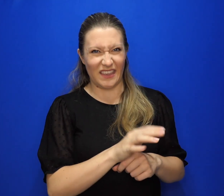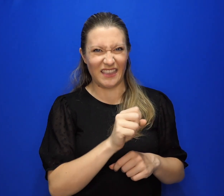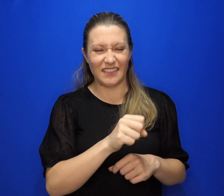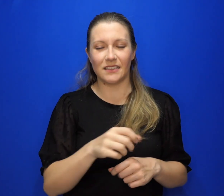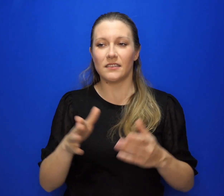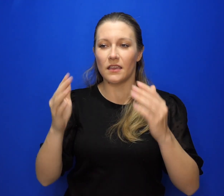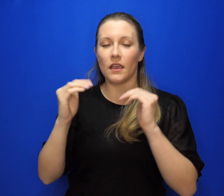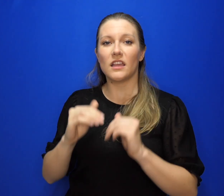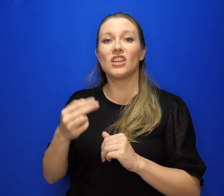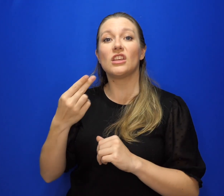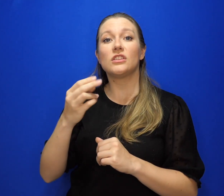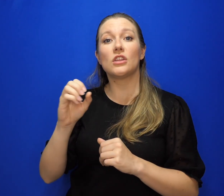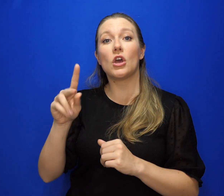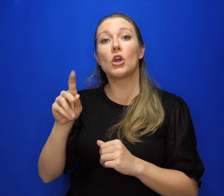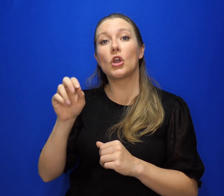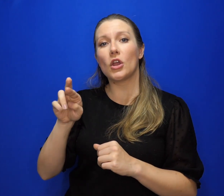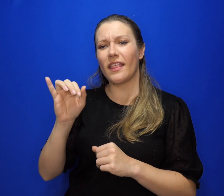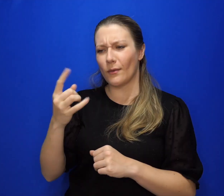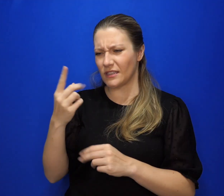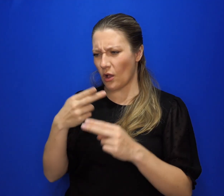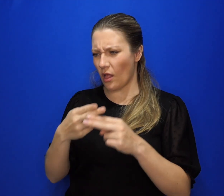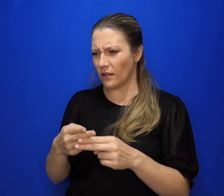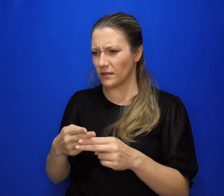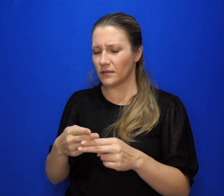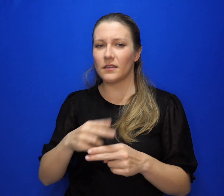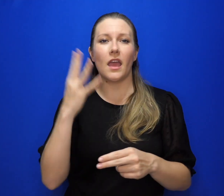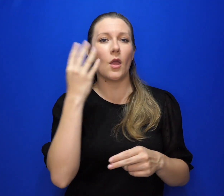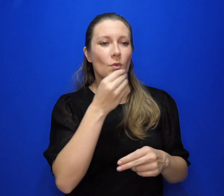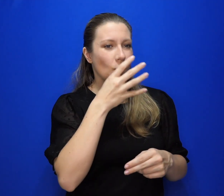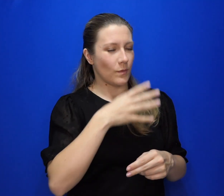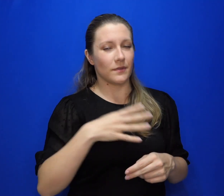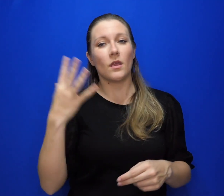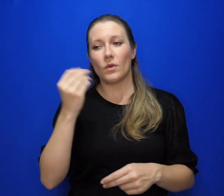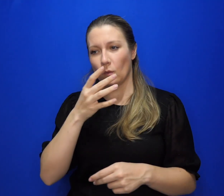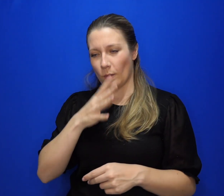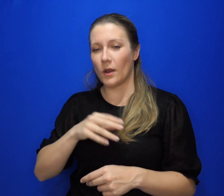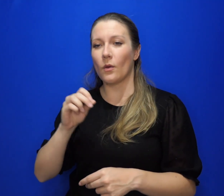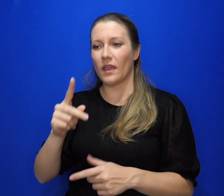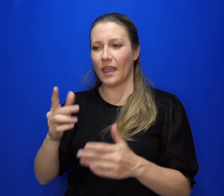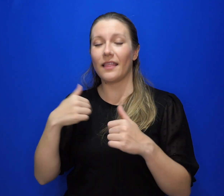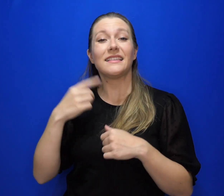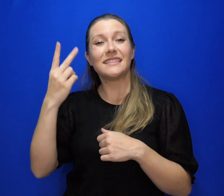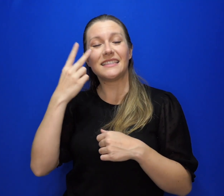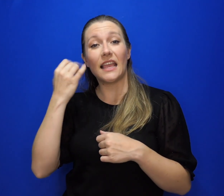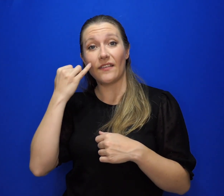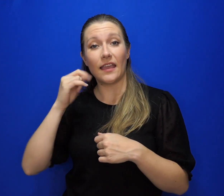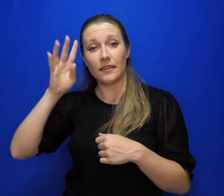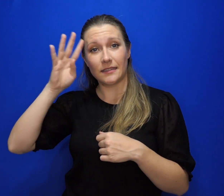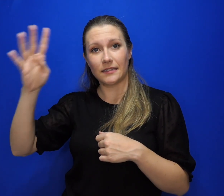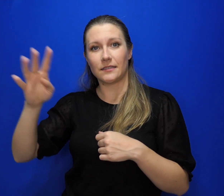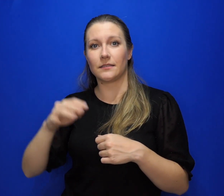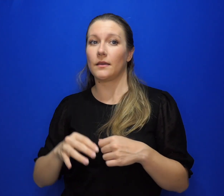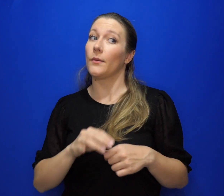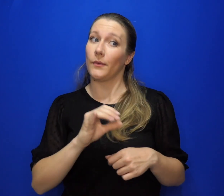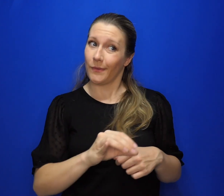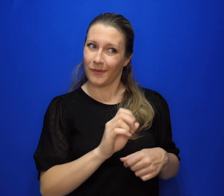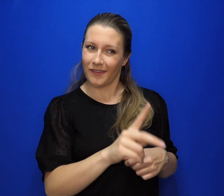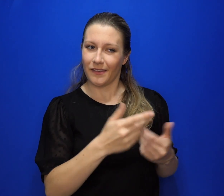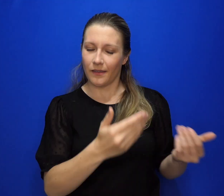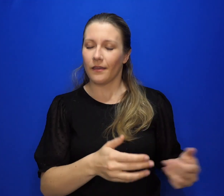one's called Pretty Woman. Okay. Let's see if I can come up with them. There's that one where helps the lawyer,